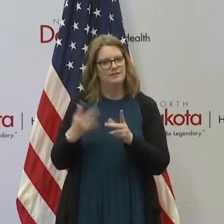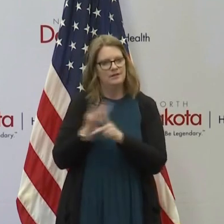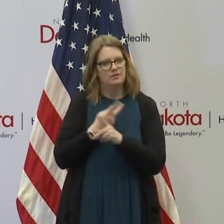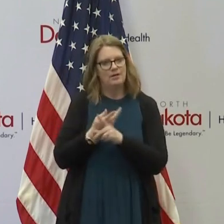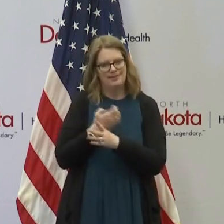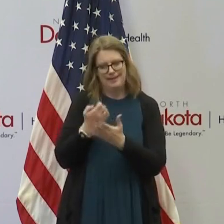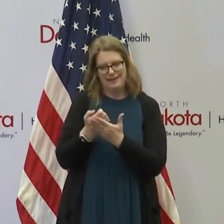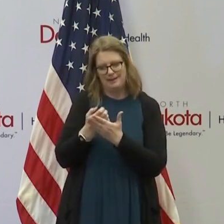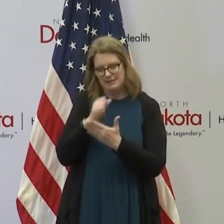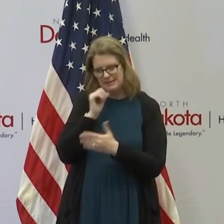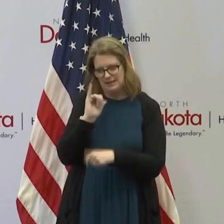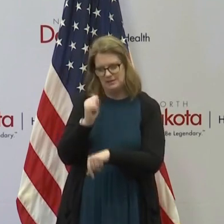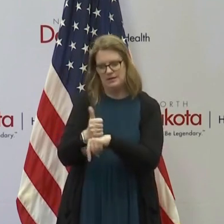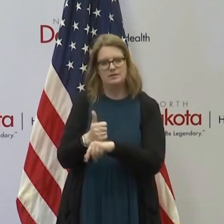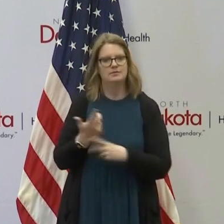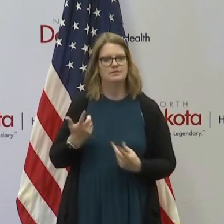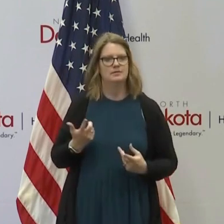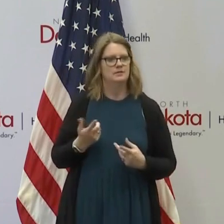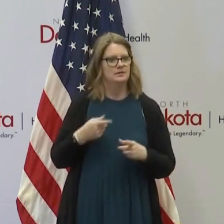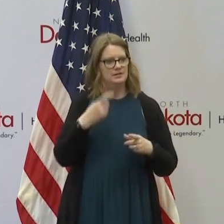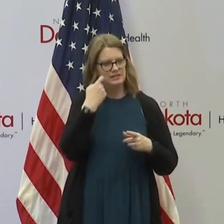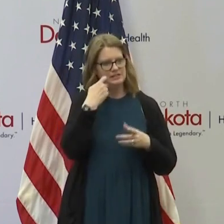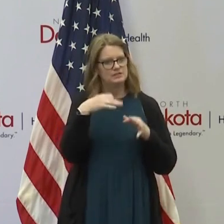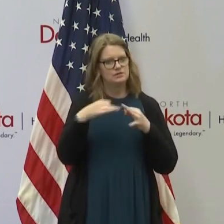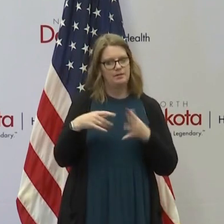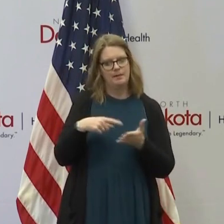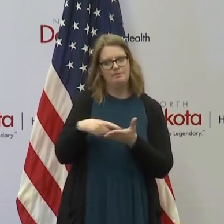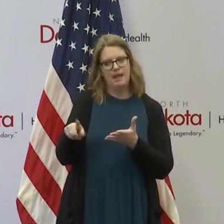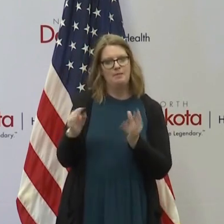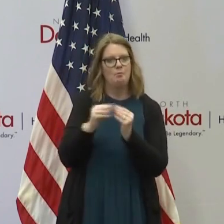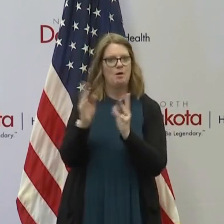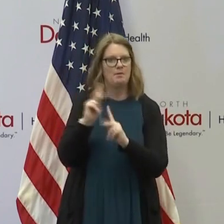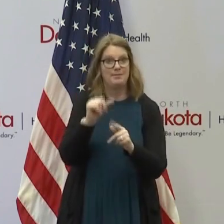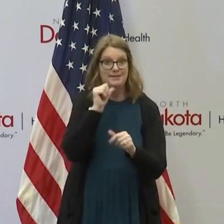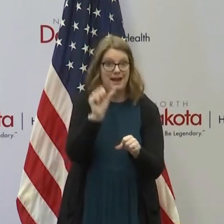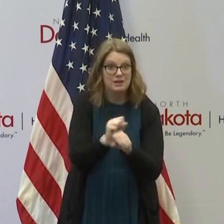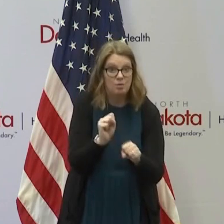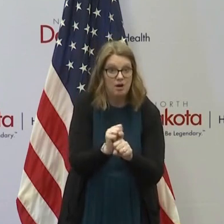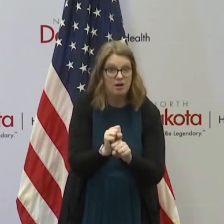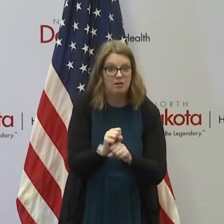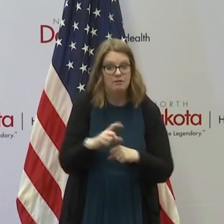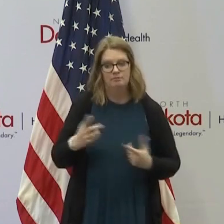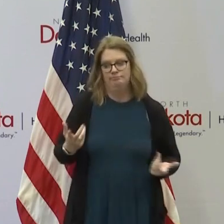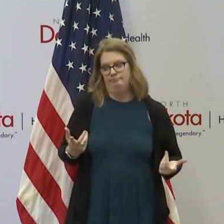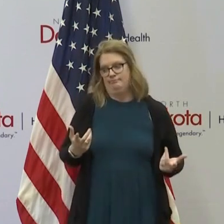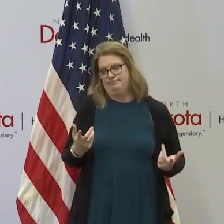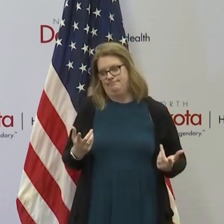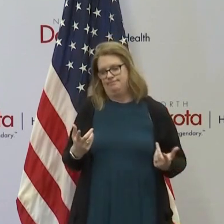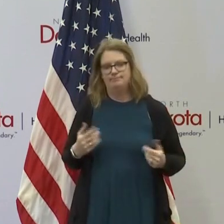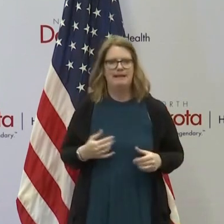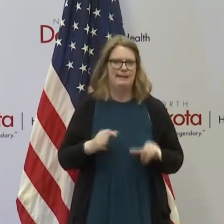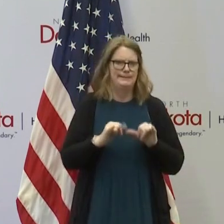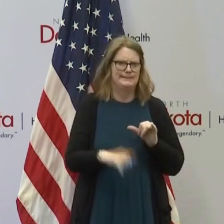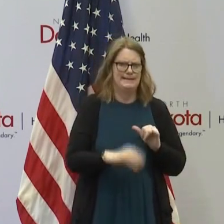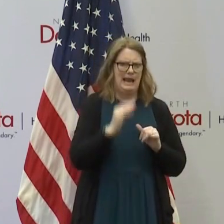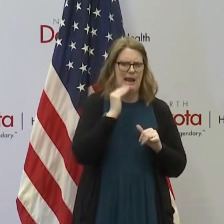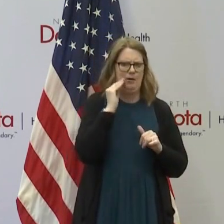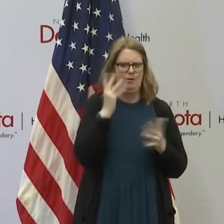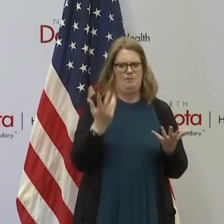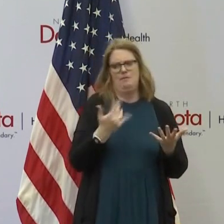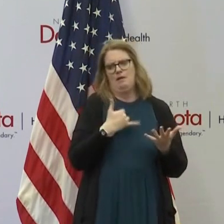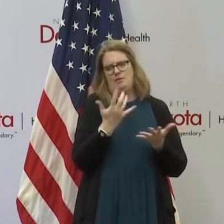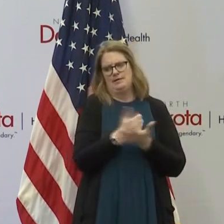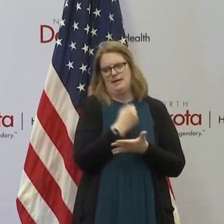not going. Well, as you just described, Scott, if you pay people more not to work than to work, some people are smart enough to say that's what I want to